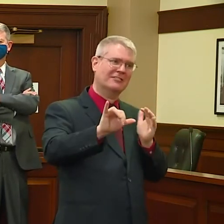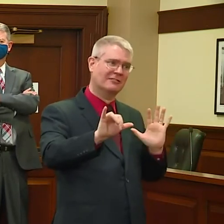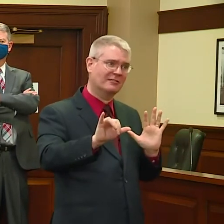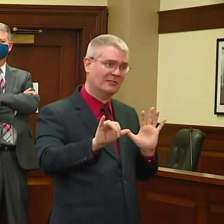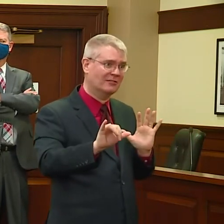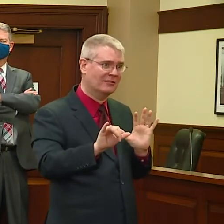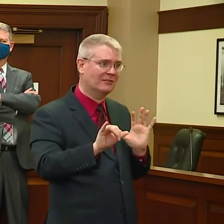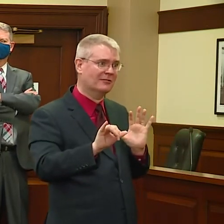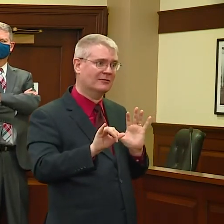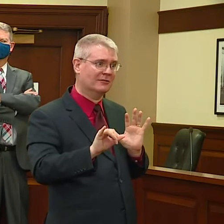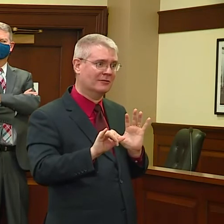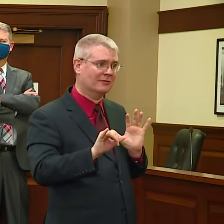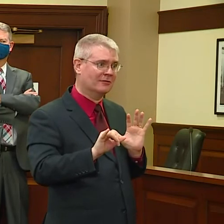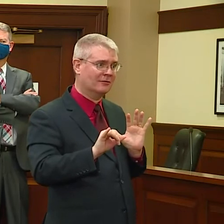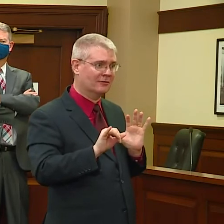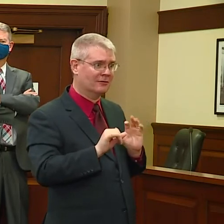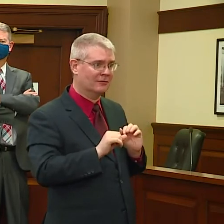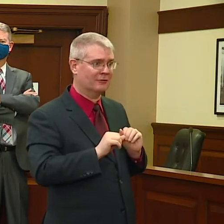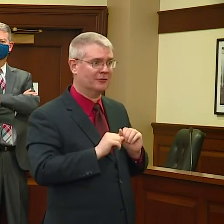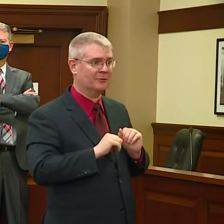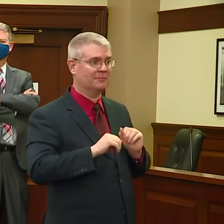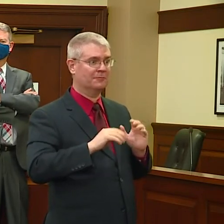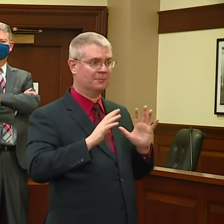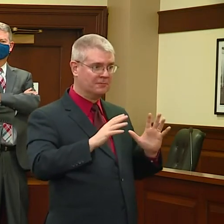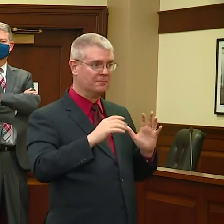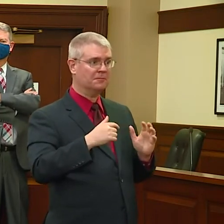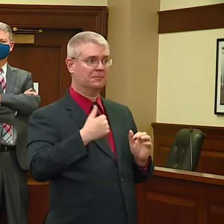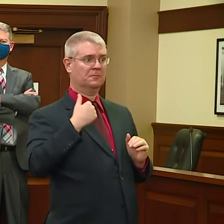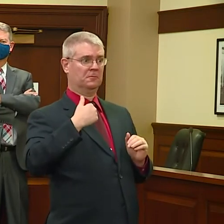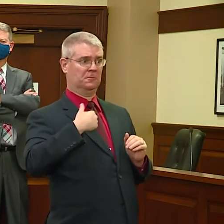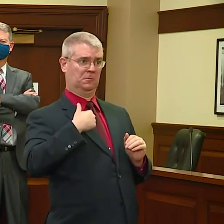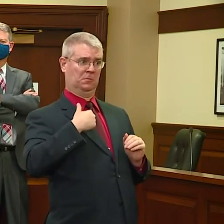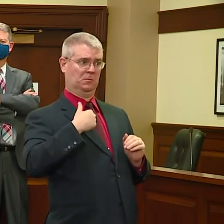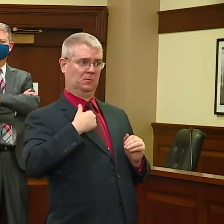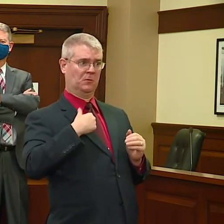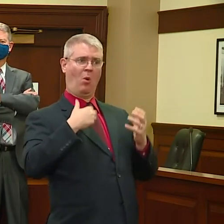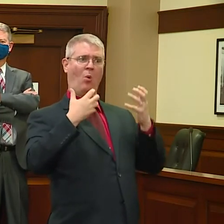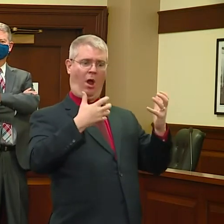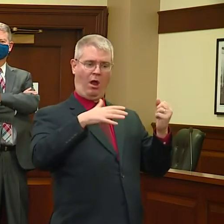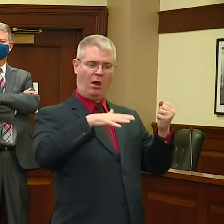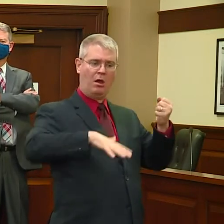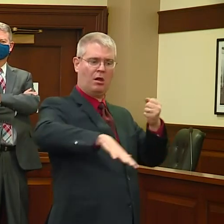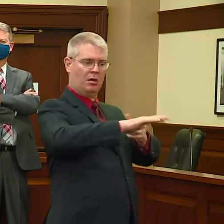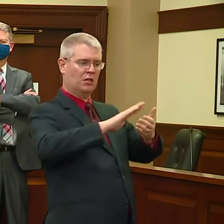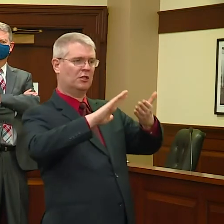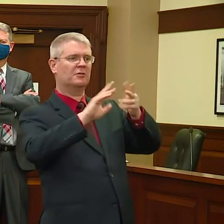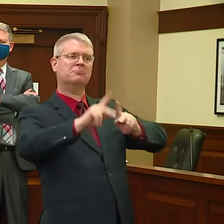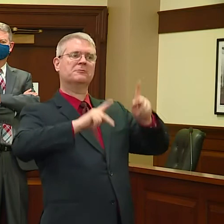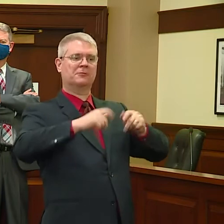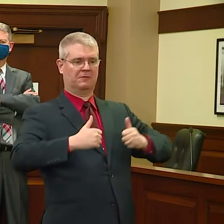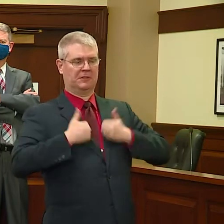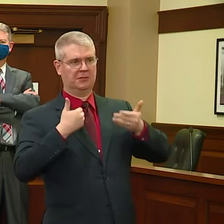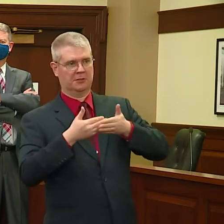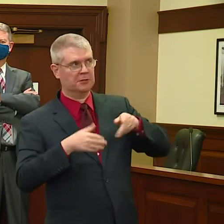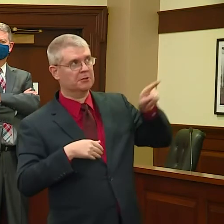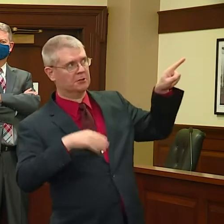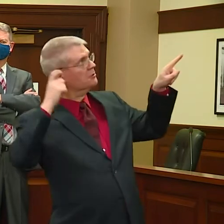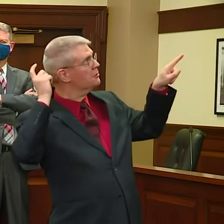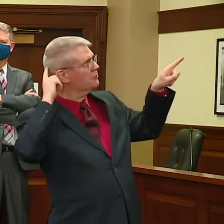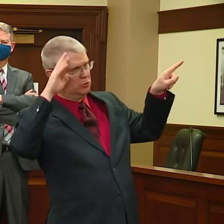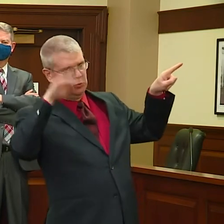be confident in seeking health care at the hospital, and the economy can thrive. In my work in Pocatello, Chubbuck,